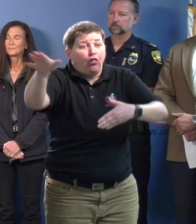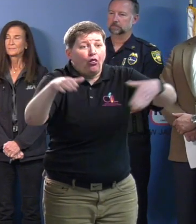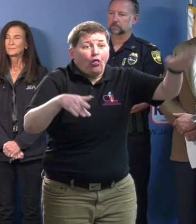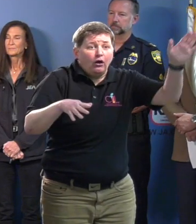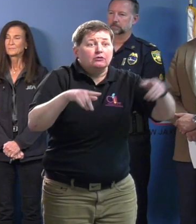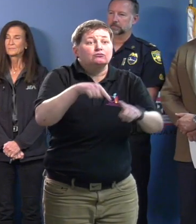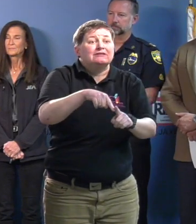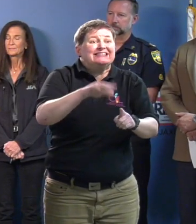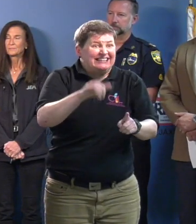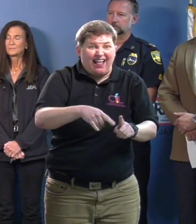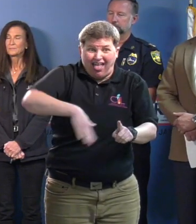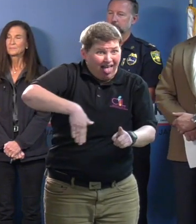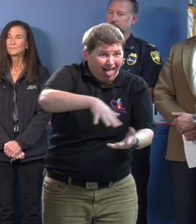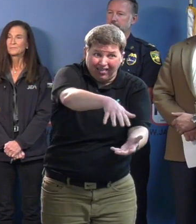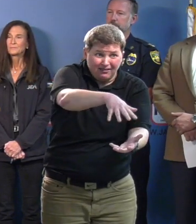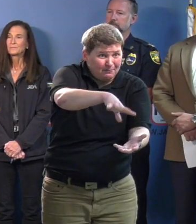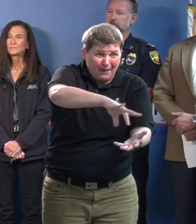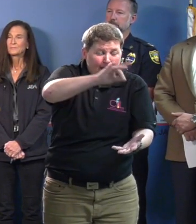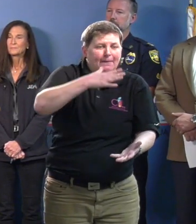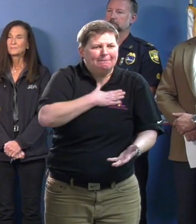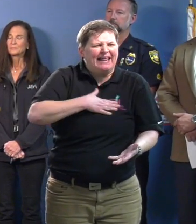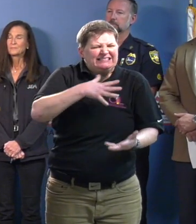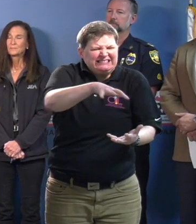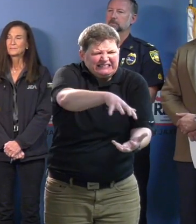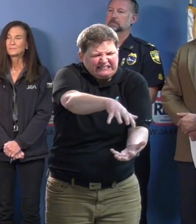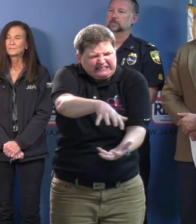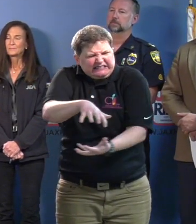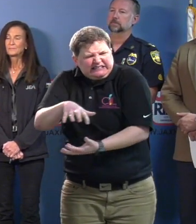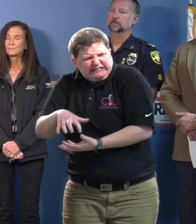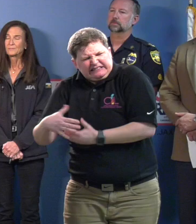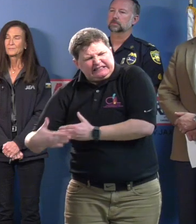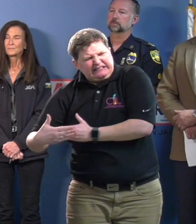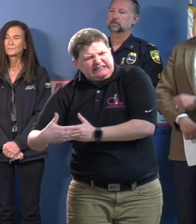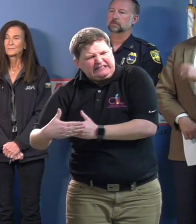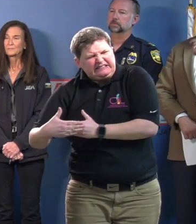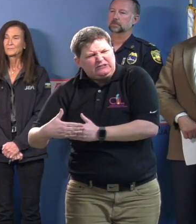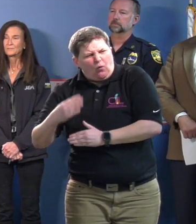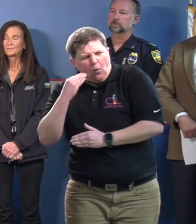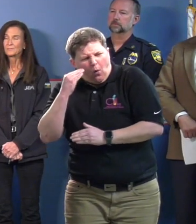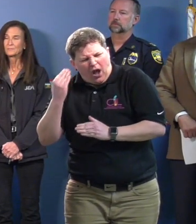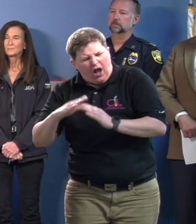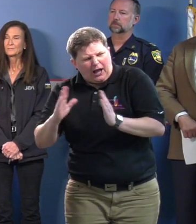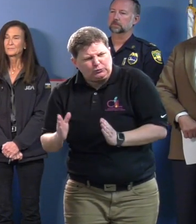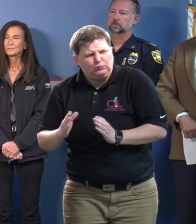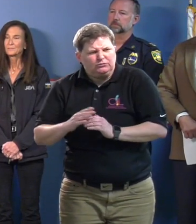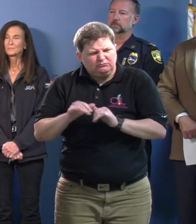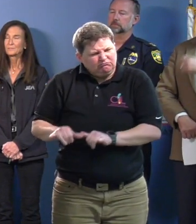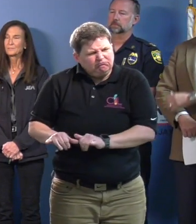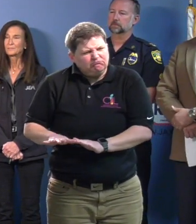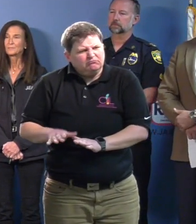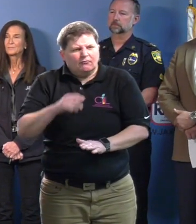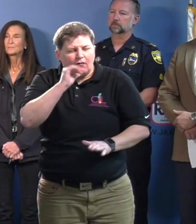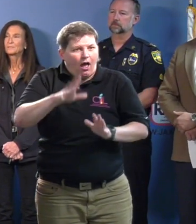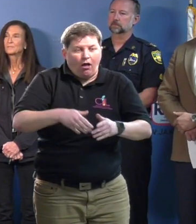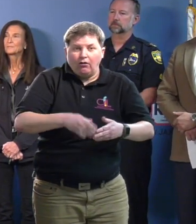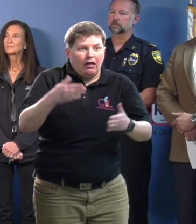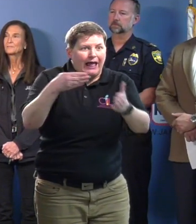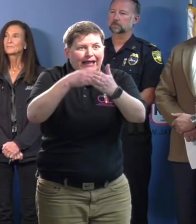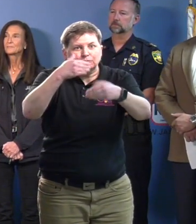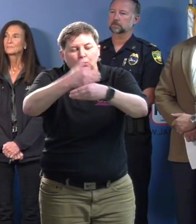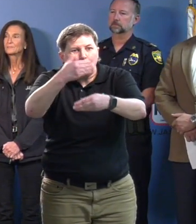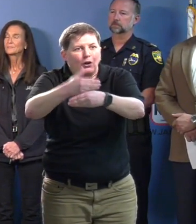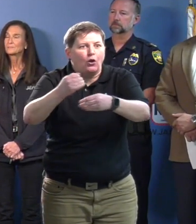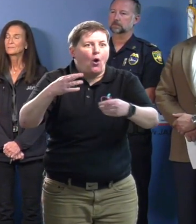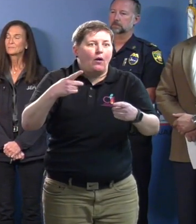please try to move it close to your house or someplace where it won't fly around and go through somebody's window. And I promise you it will be picked